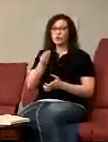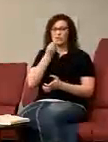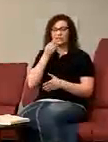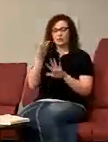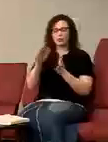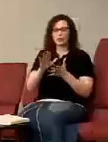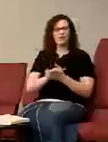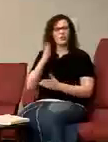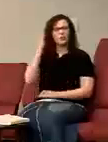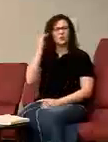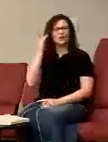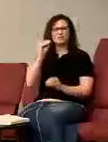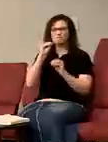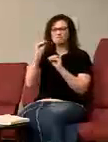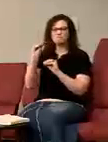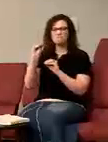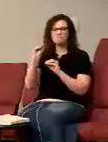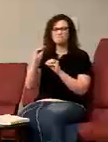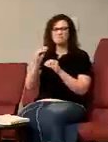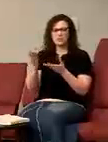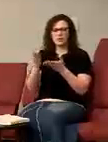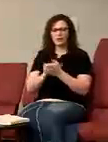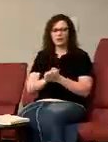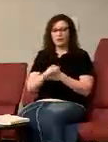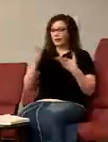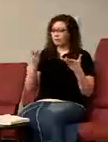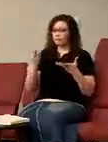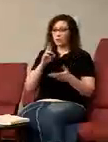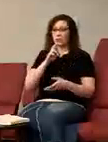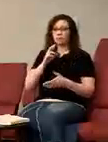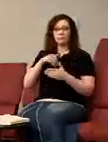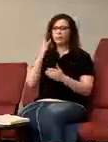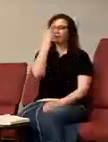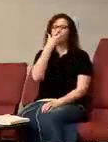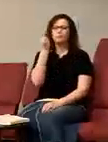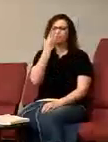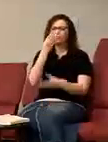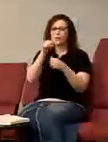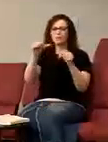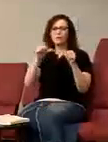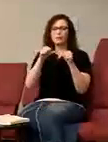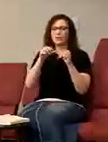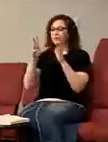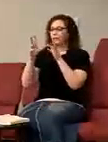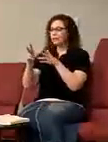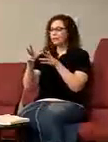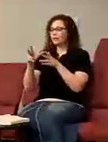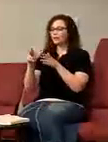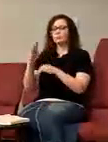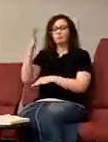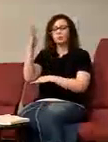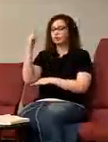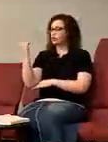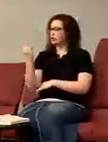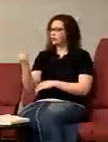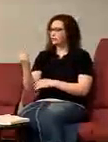why did he put that there? I mean, here we are in this beautiful place. If he leaves the tree out, we're good to go. But he put